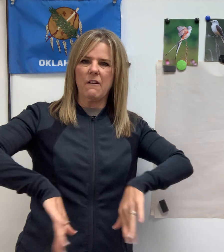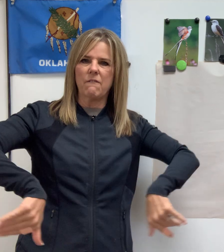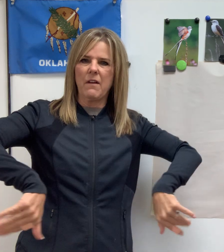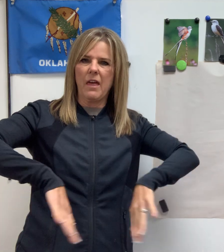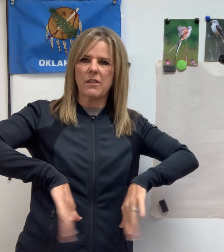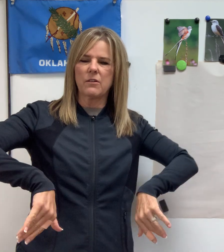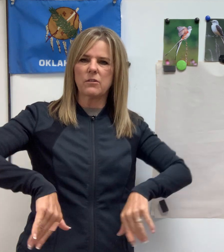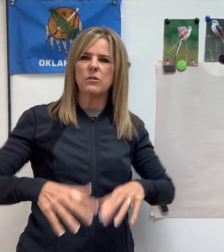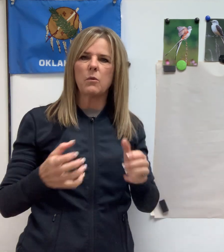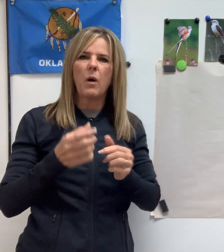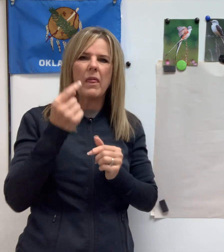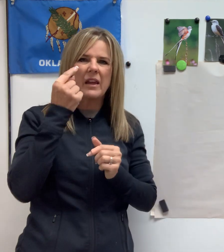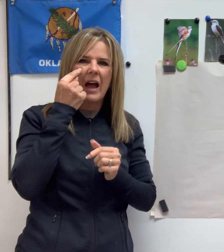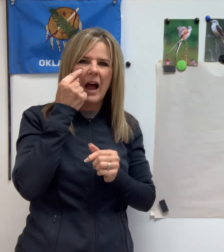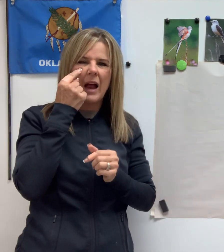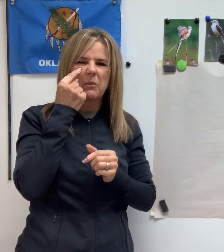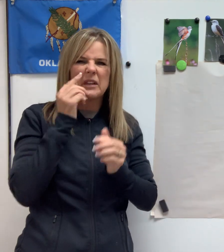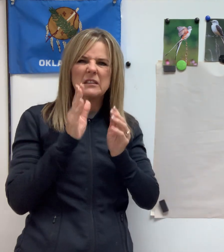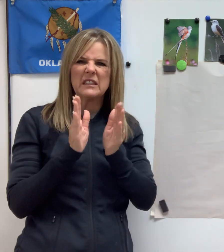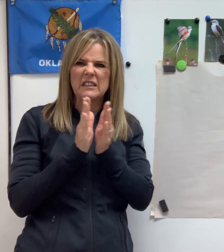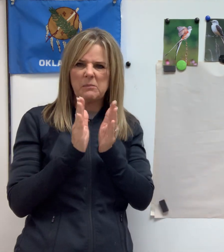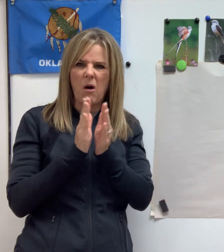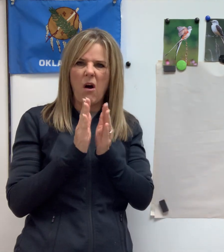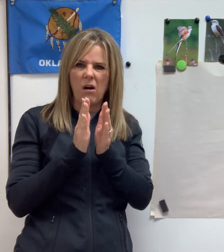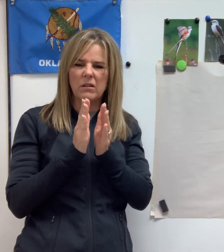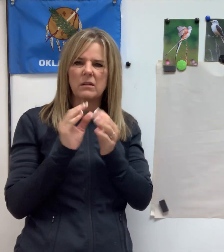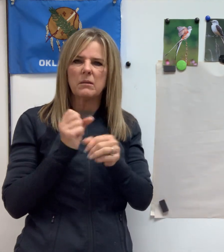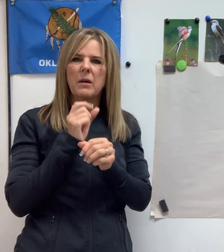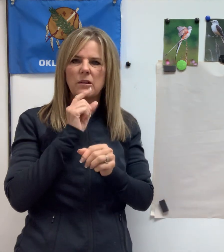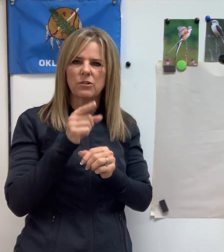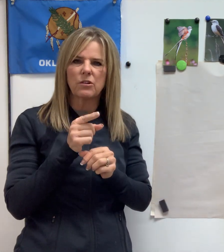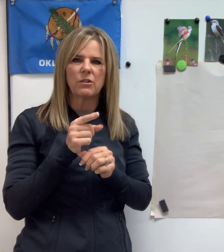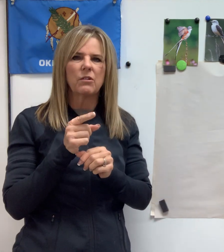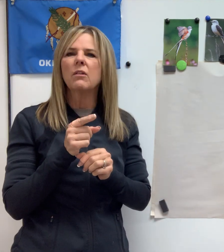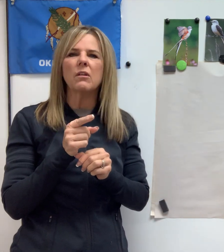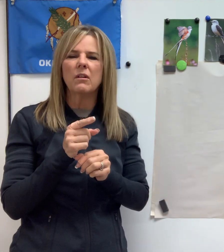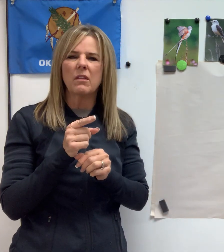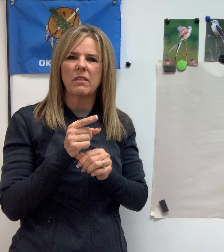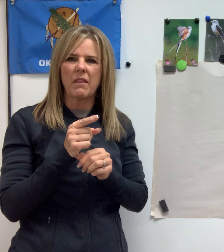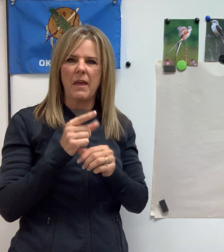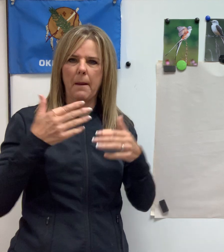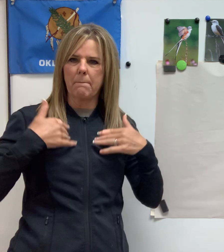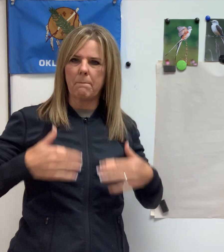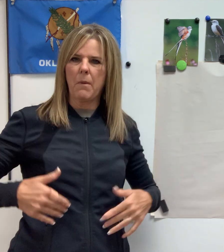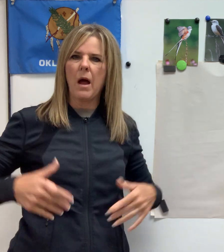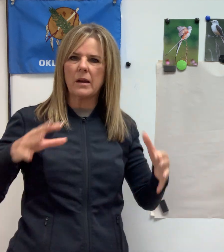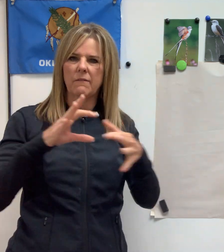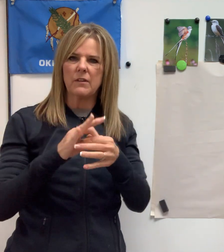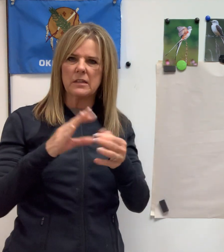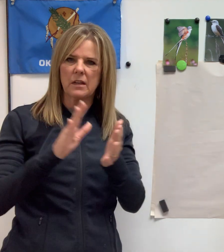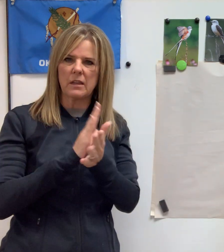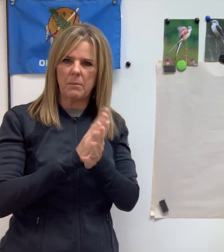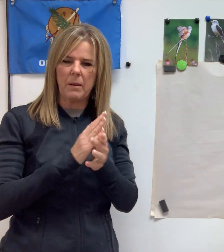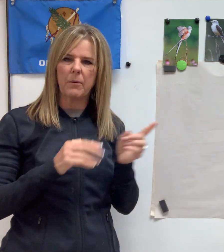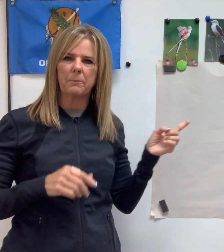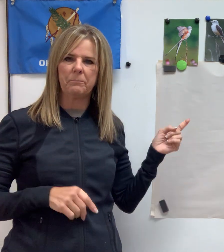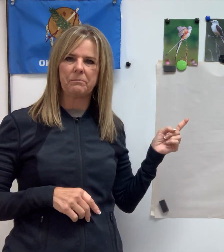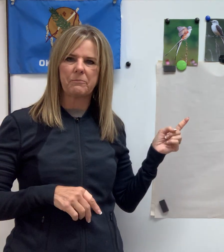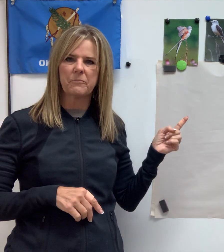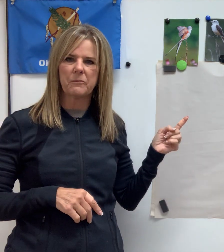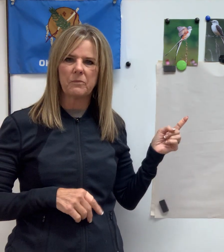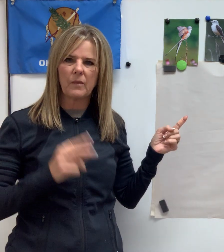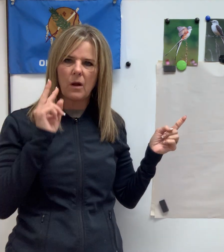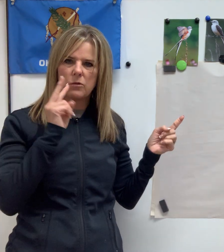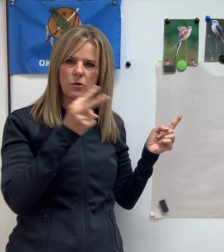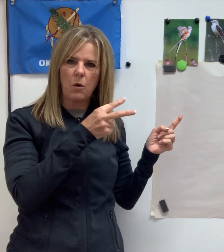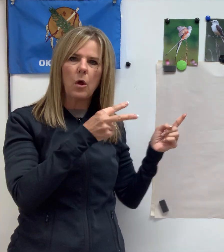to keep the eye really, really pretty small, guys, to make sure that that cool body fits on the paper. So take a